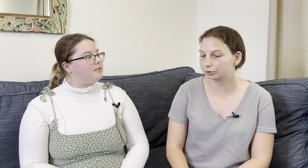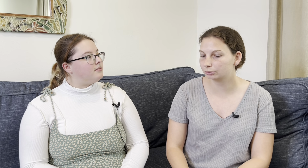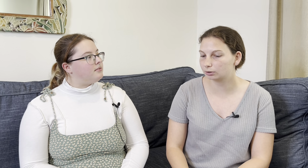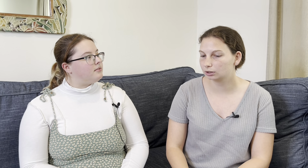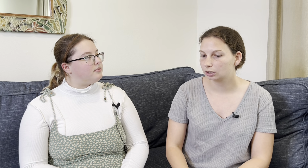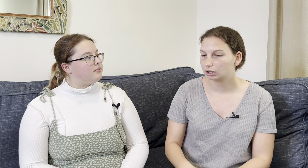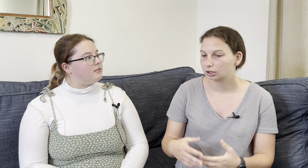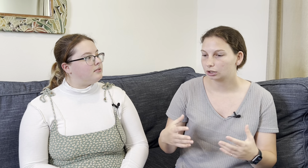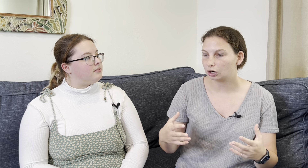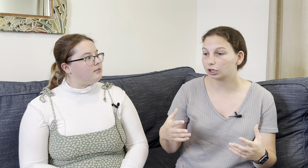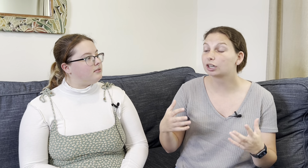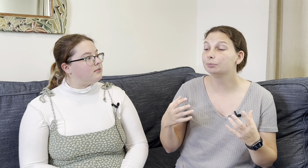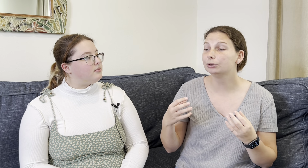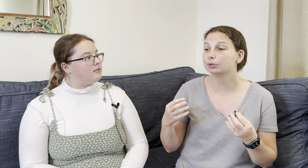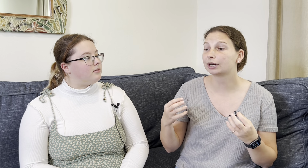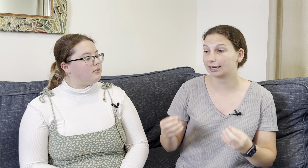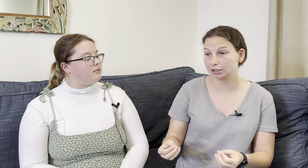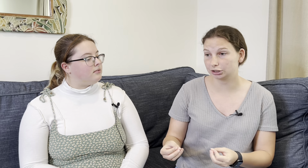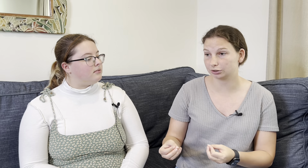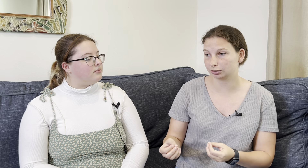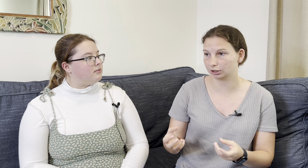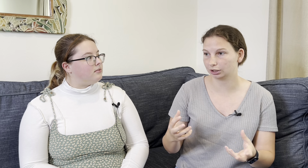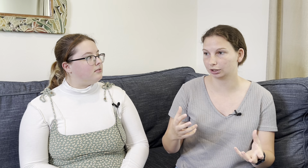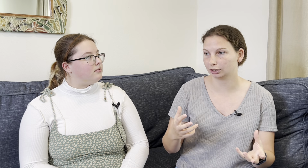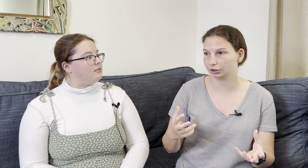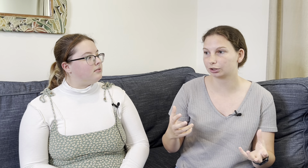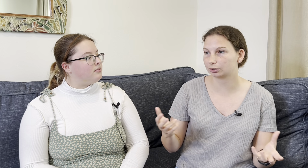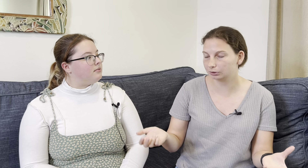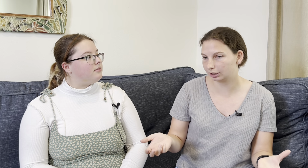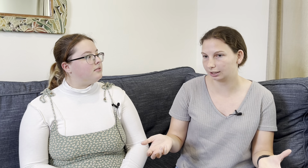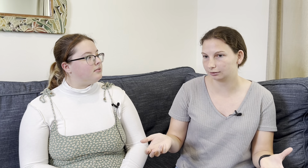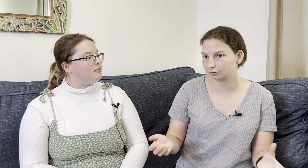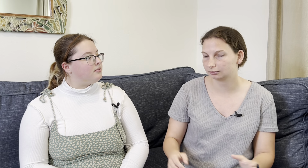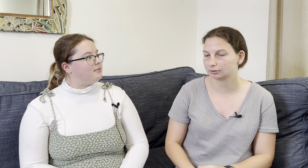you are communicational and you're